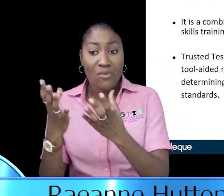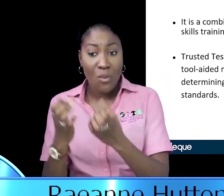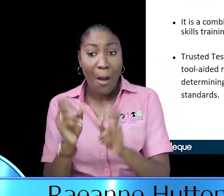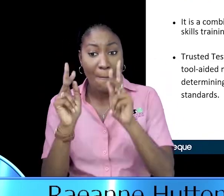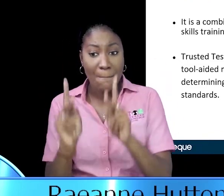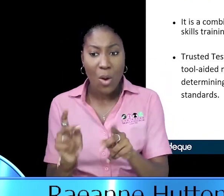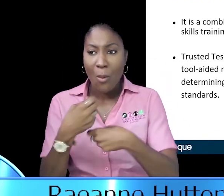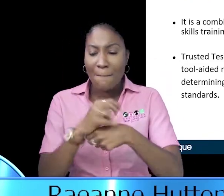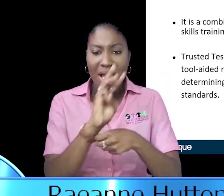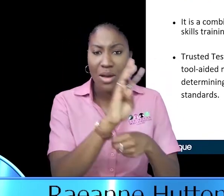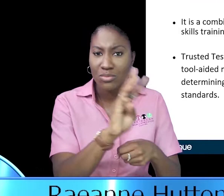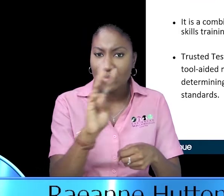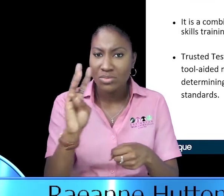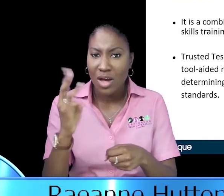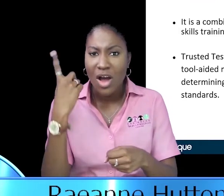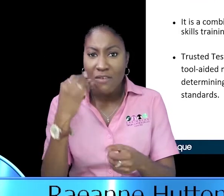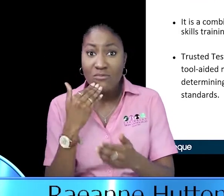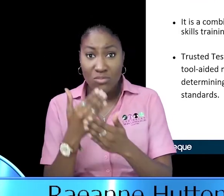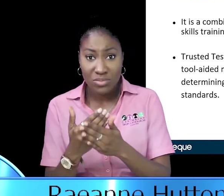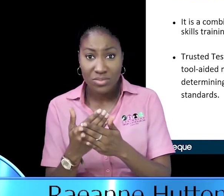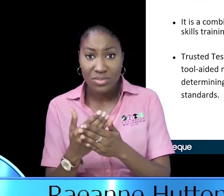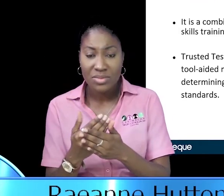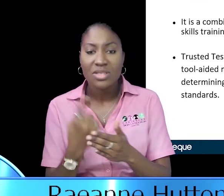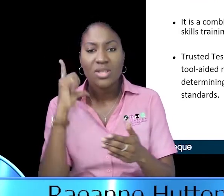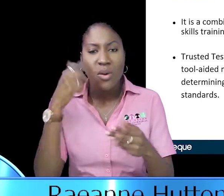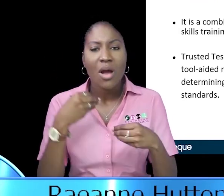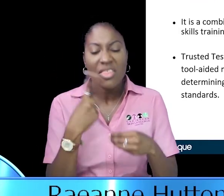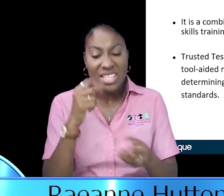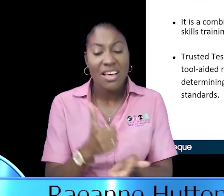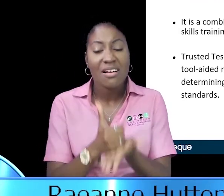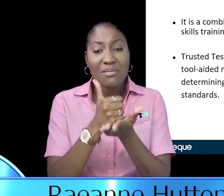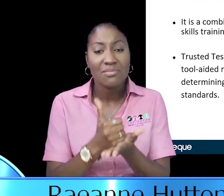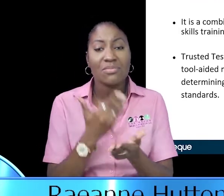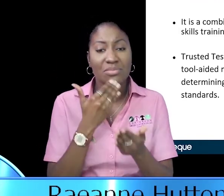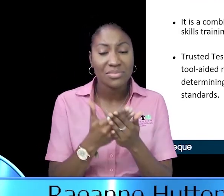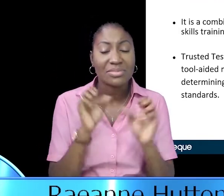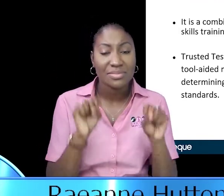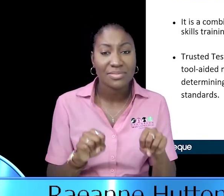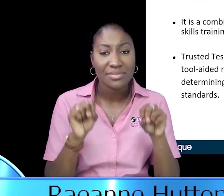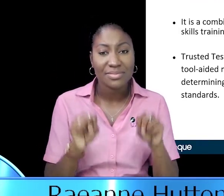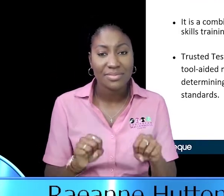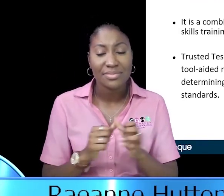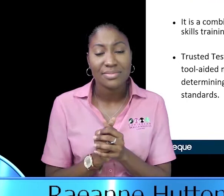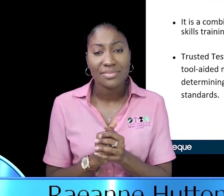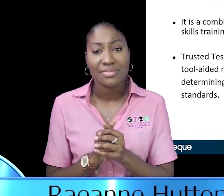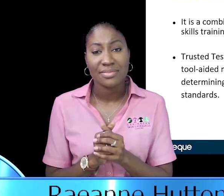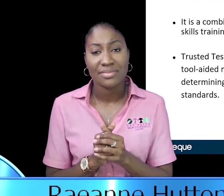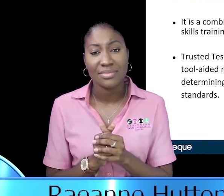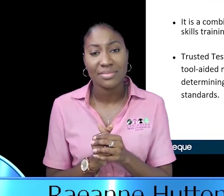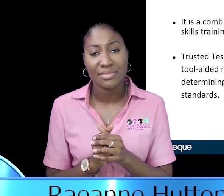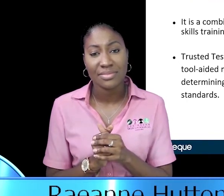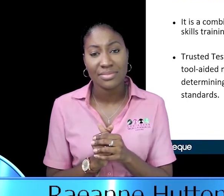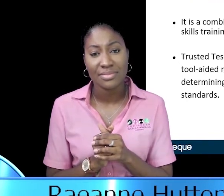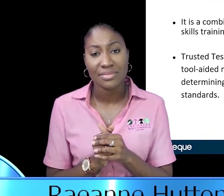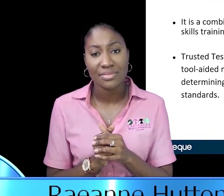pass, because you want the testers to be giving you the accurate answers. And over time,